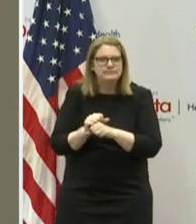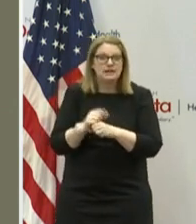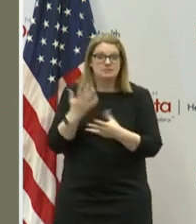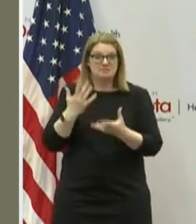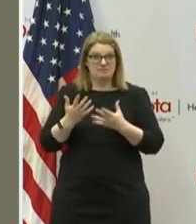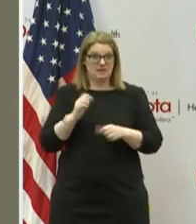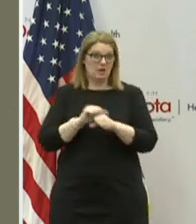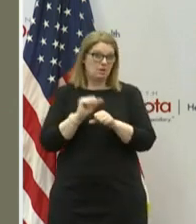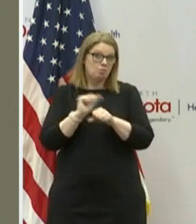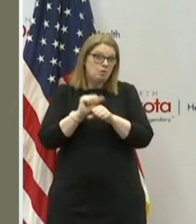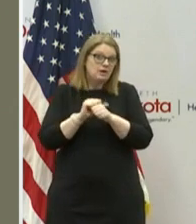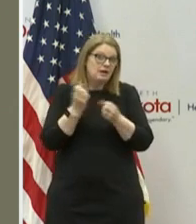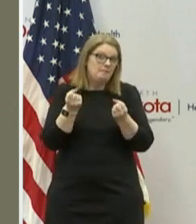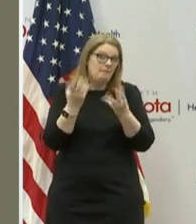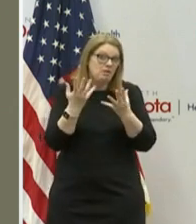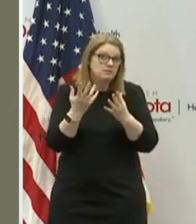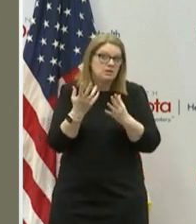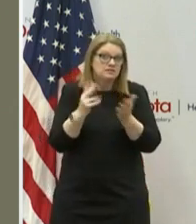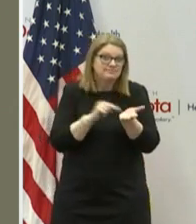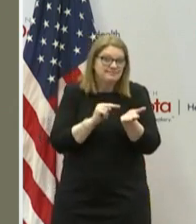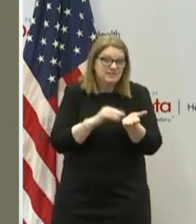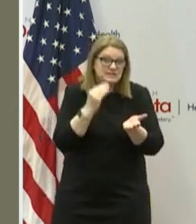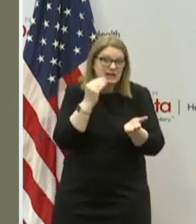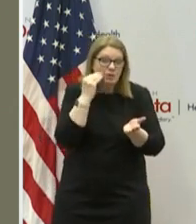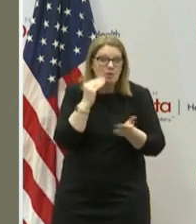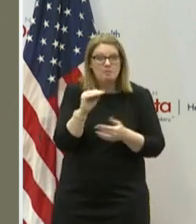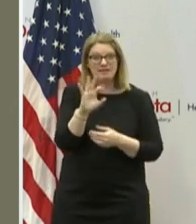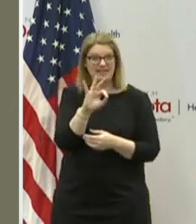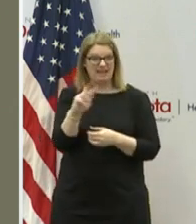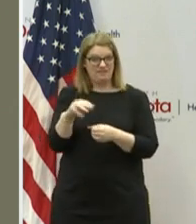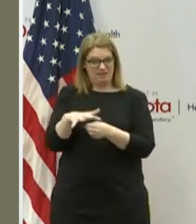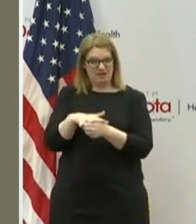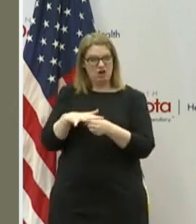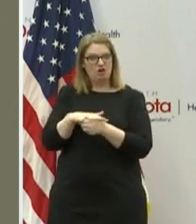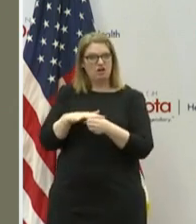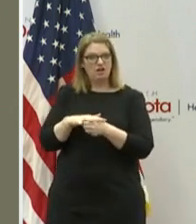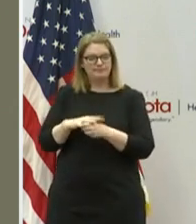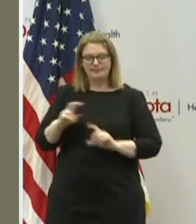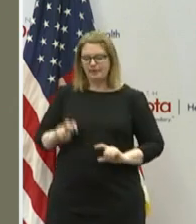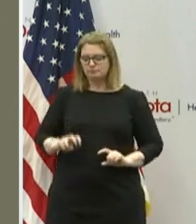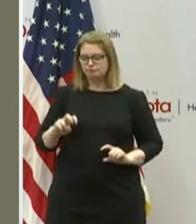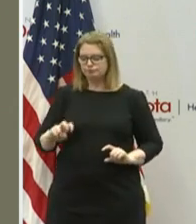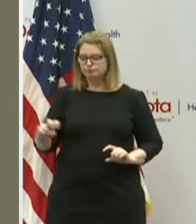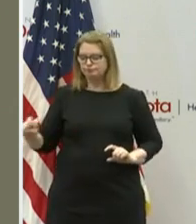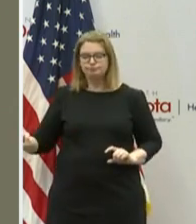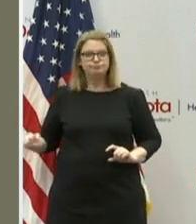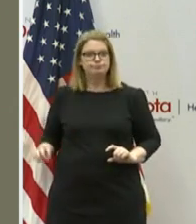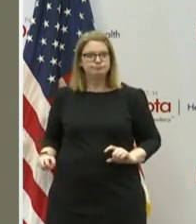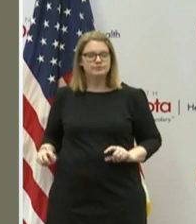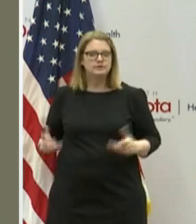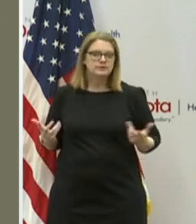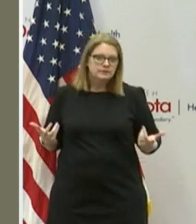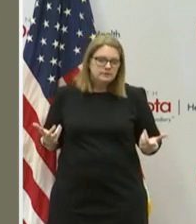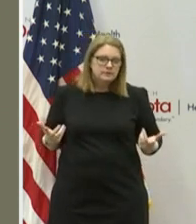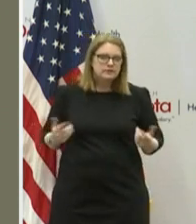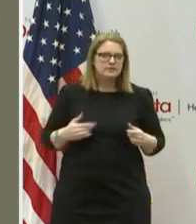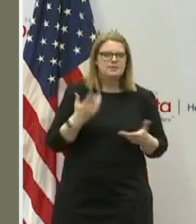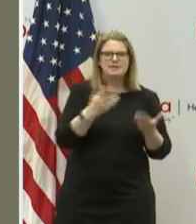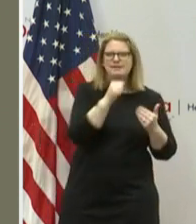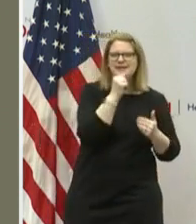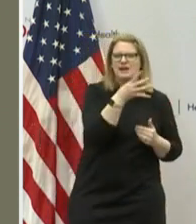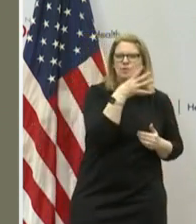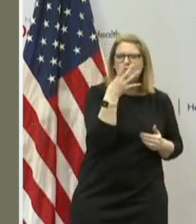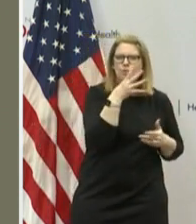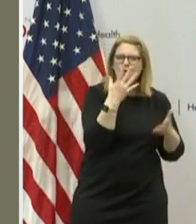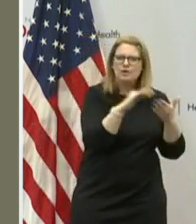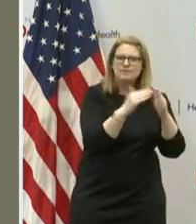care facilities in the Fargo metro area. This is, not likely in the communities, rural communities, where